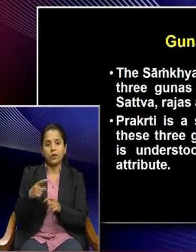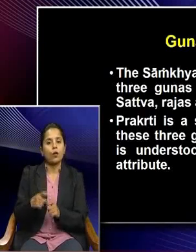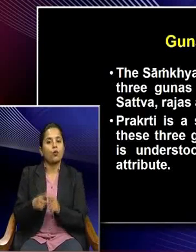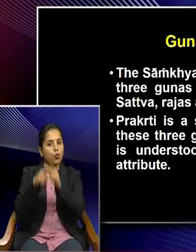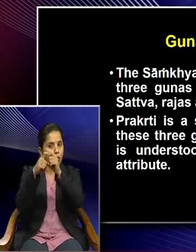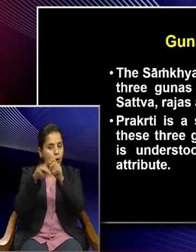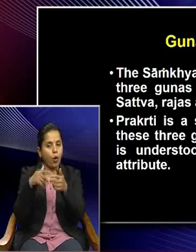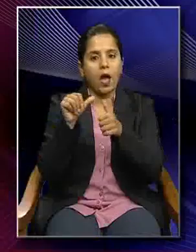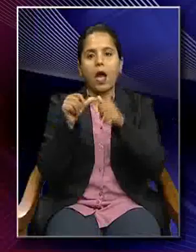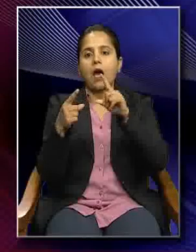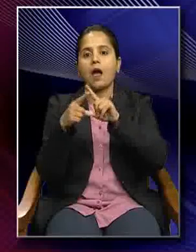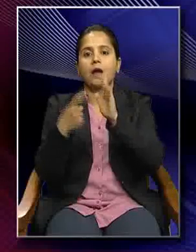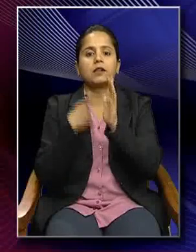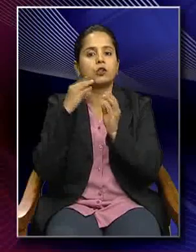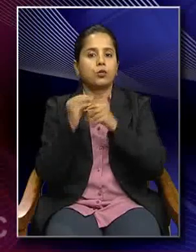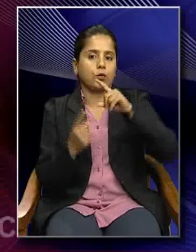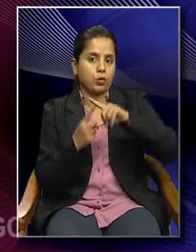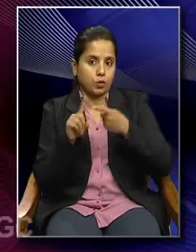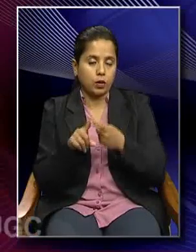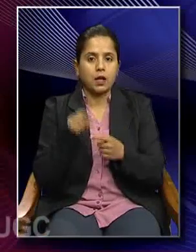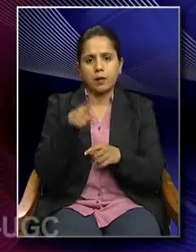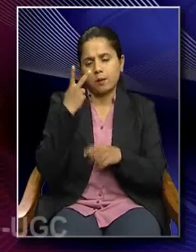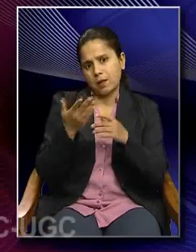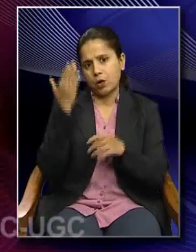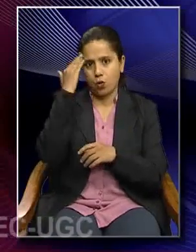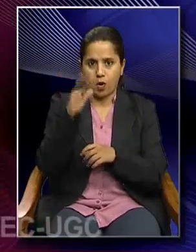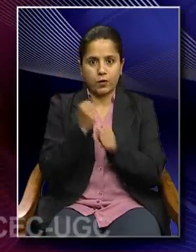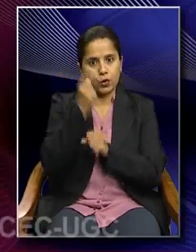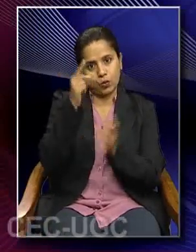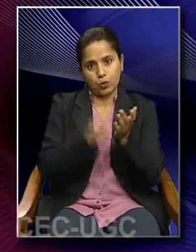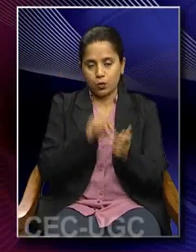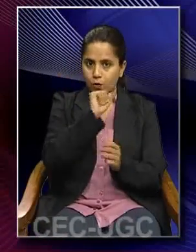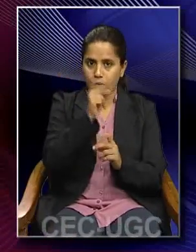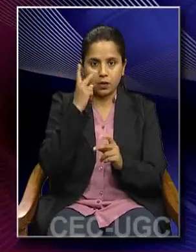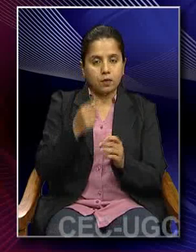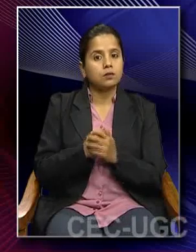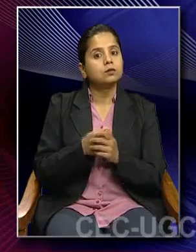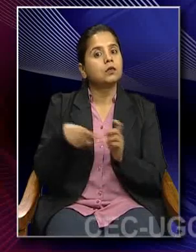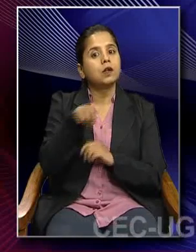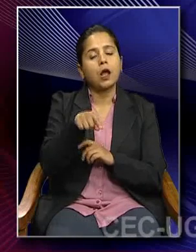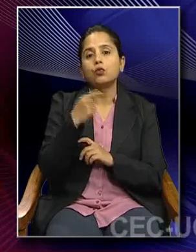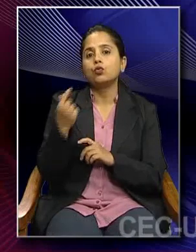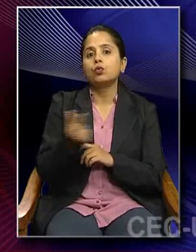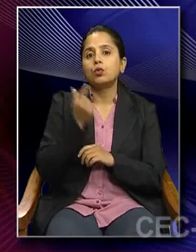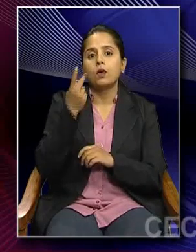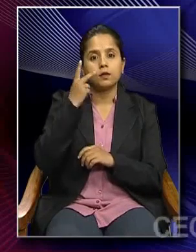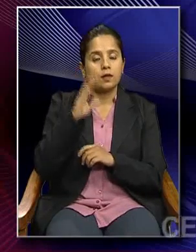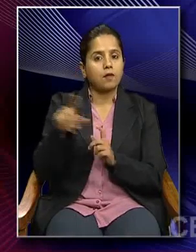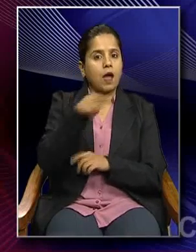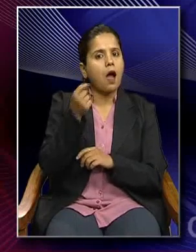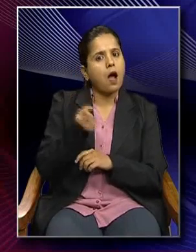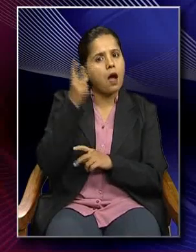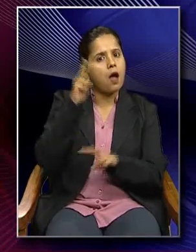or attribute. So you might have heard the term gun, and from that aspect it is being used here to understand the